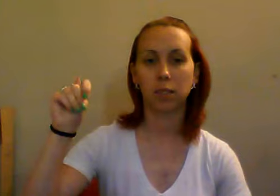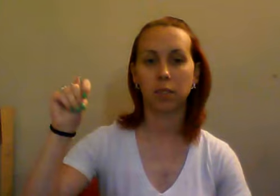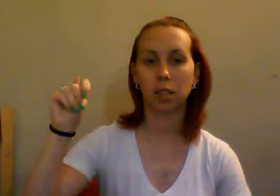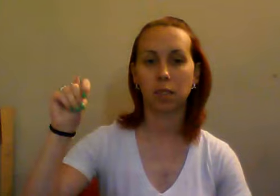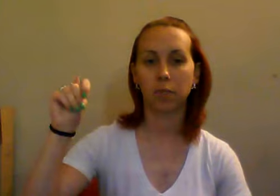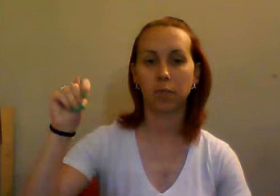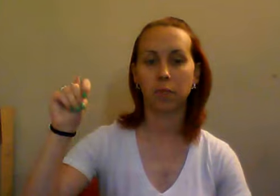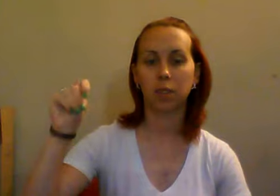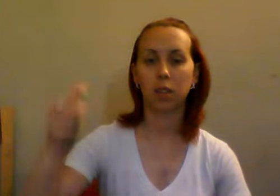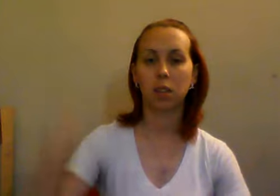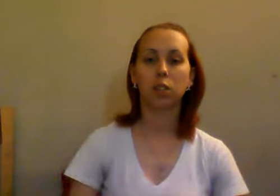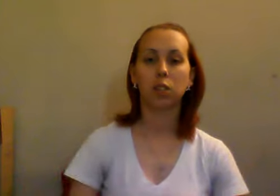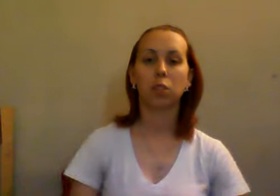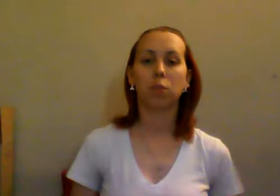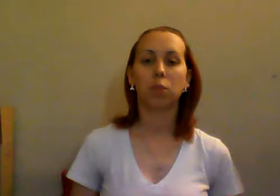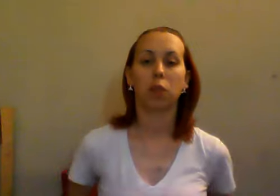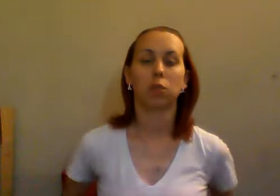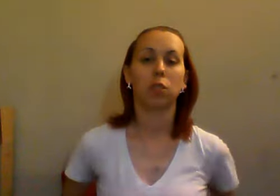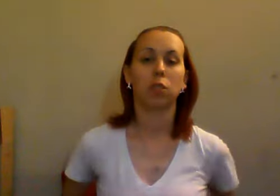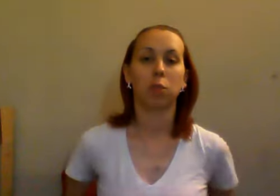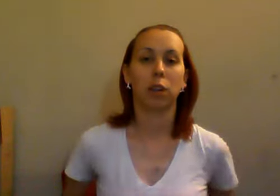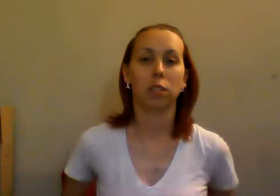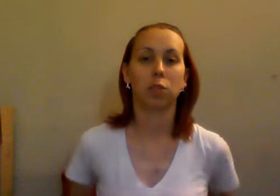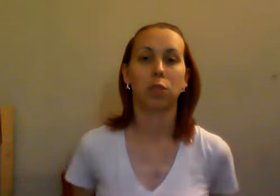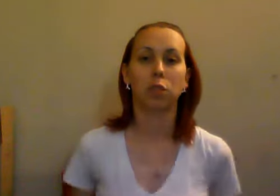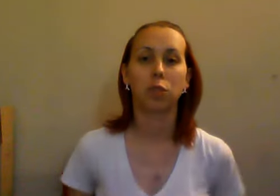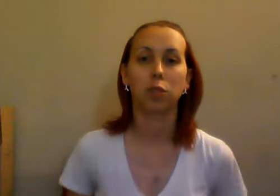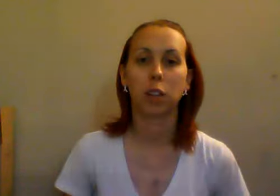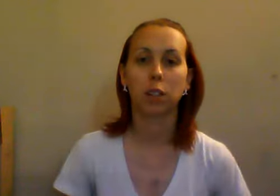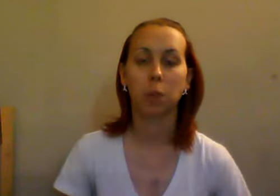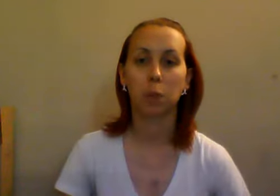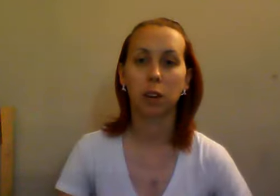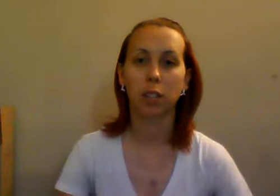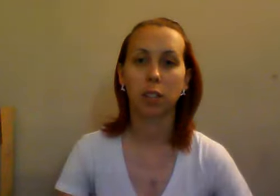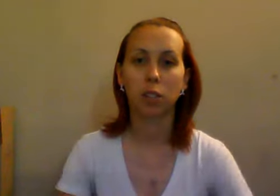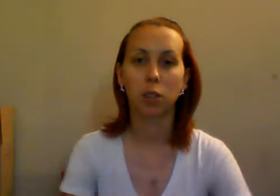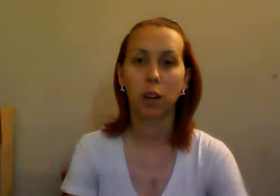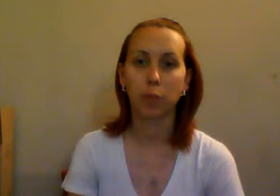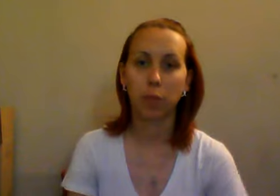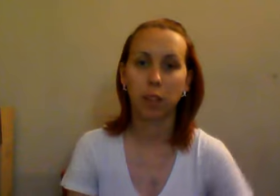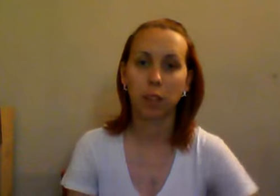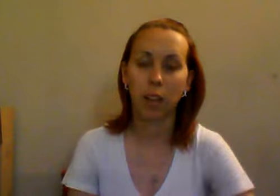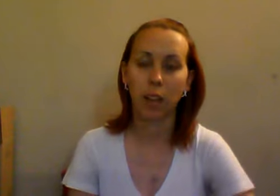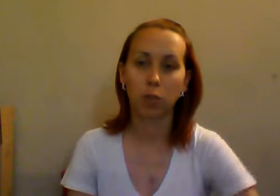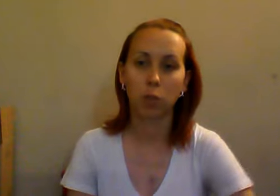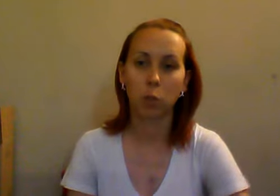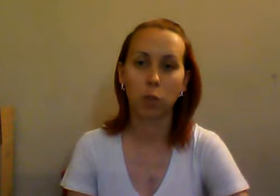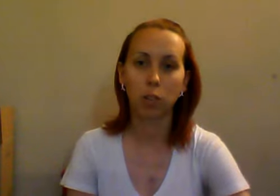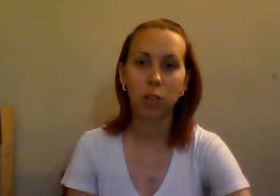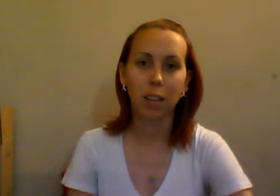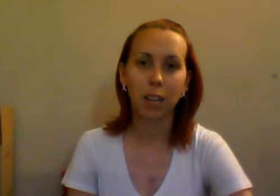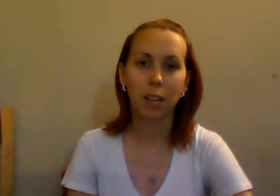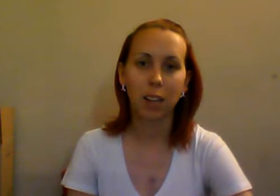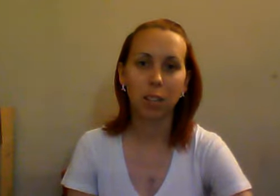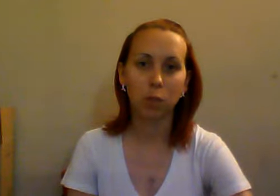L-I-T. So hopefully that was really good practice for you if you're trying to memorize your alphabet letters out of order and kind of get a feel for